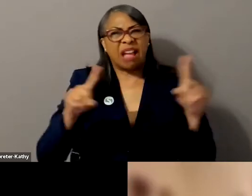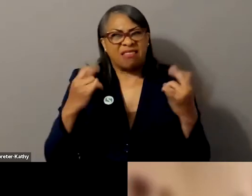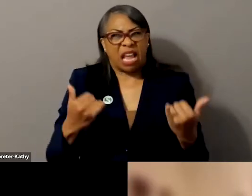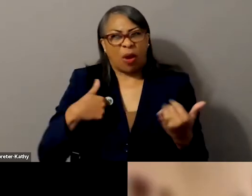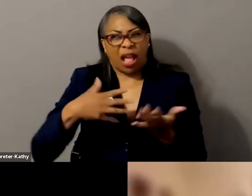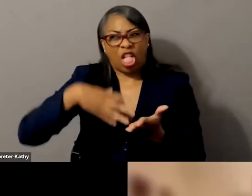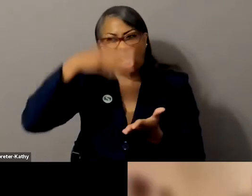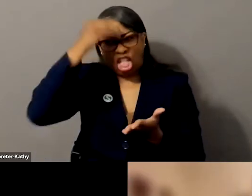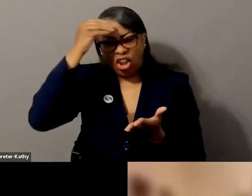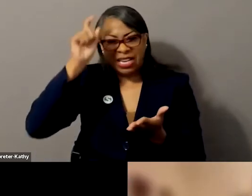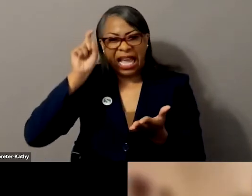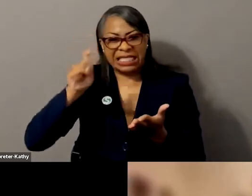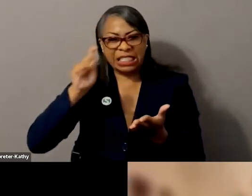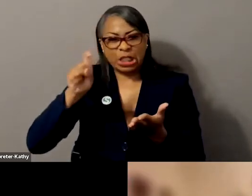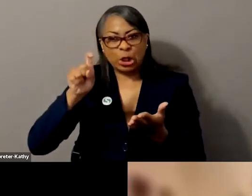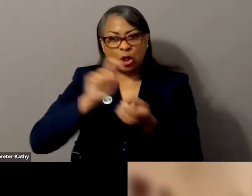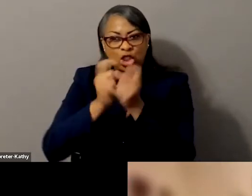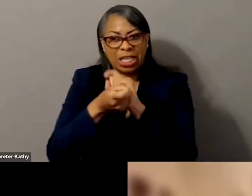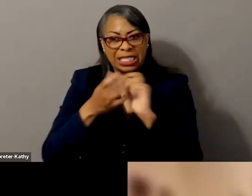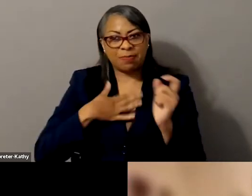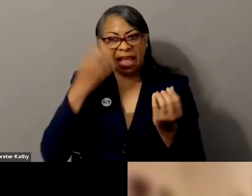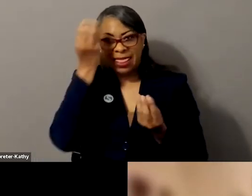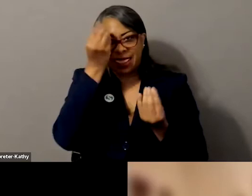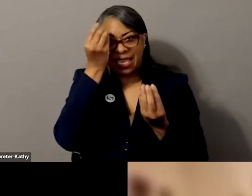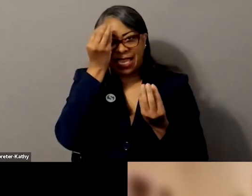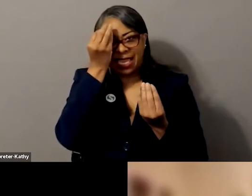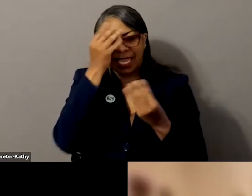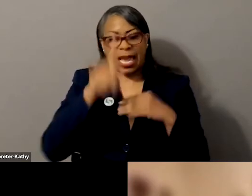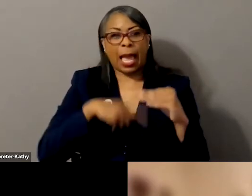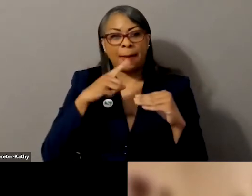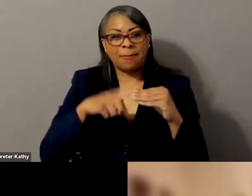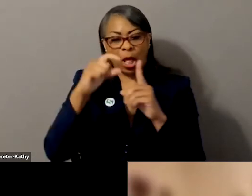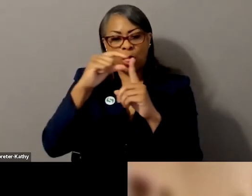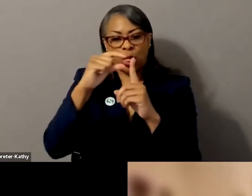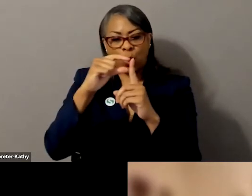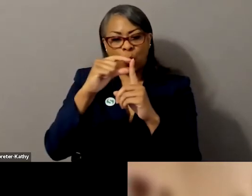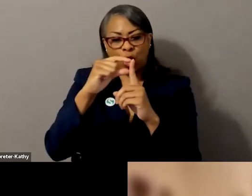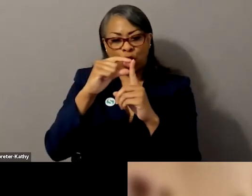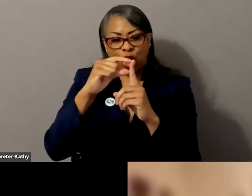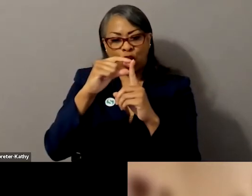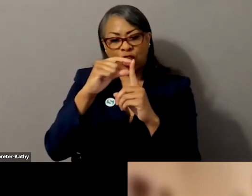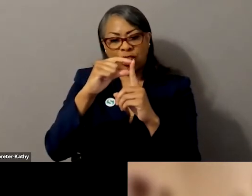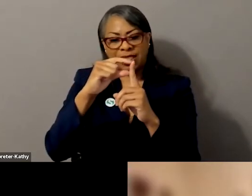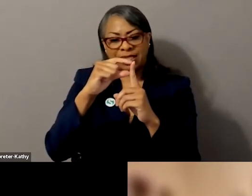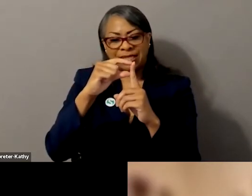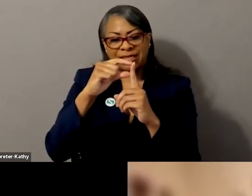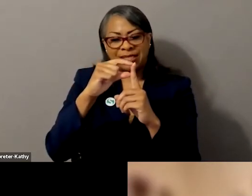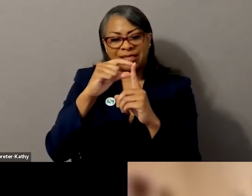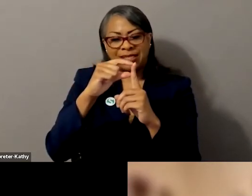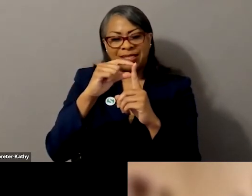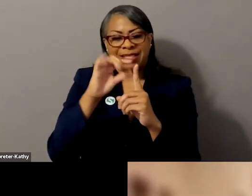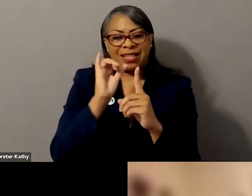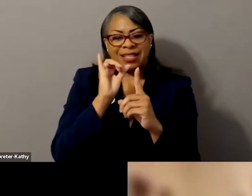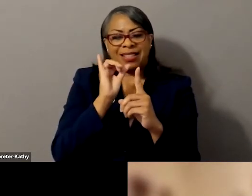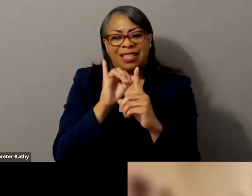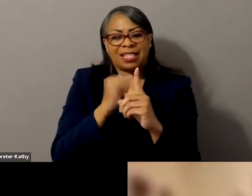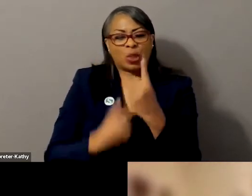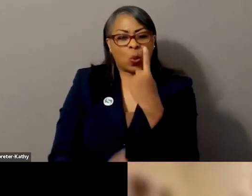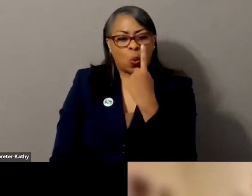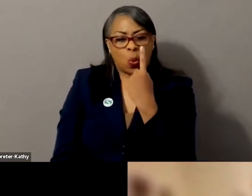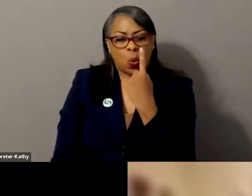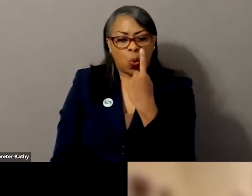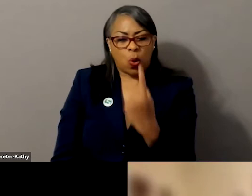to revise my thinking about this term as just a single term